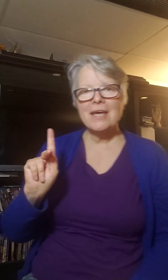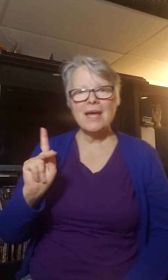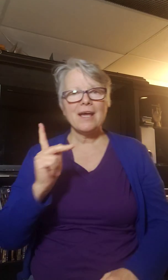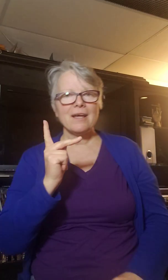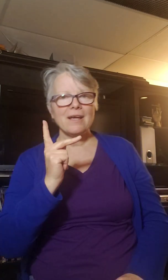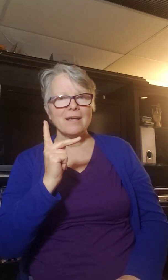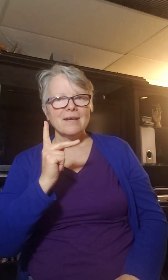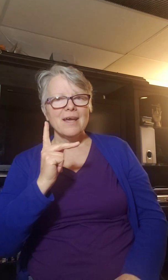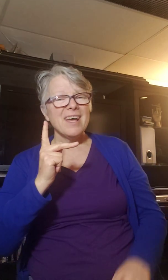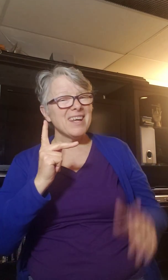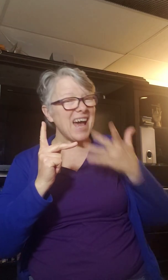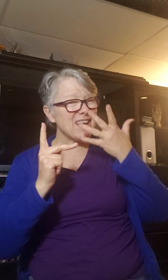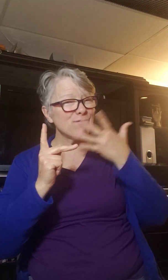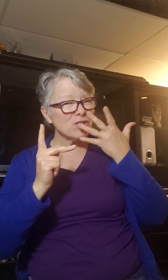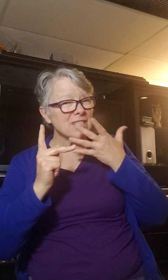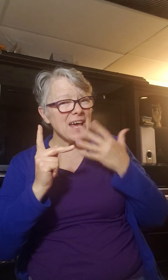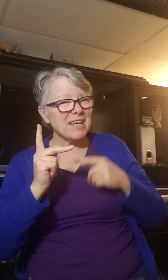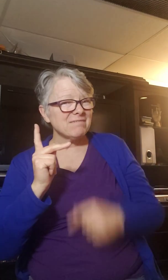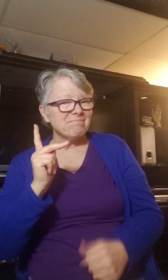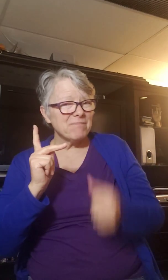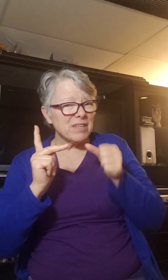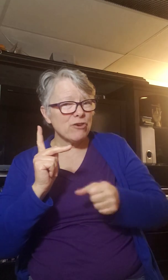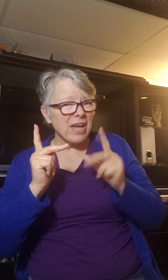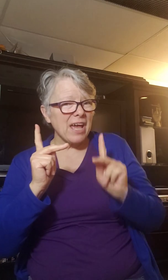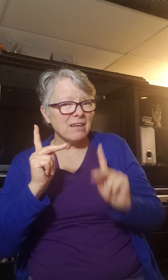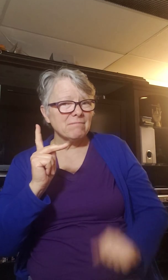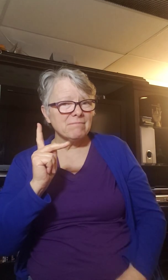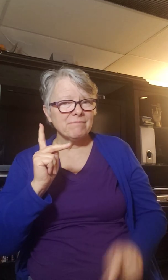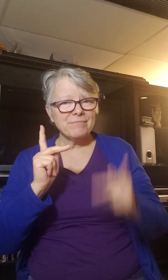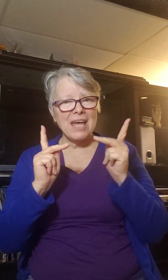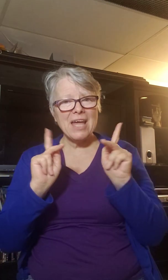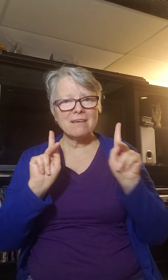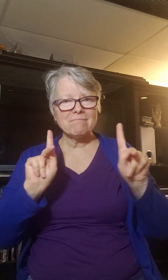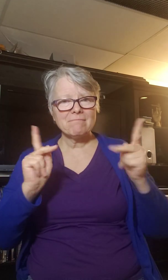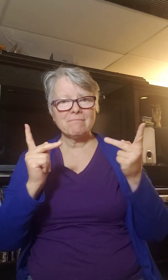K. And it kind of looks like a letter K. K.